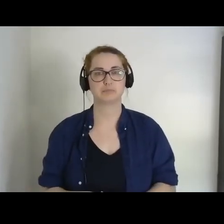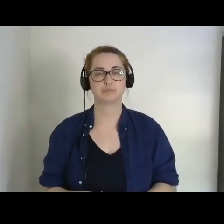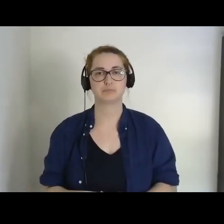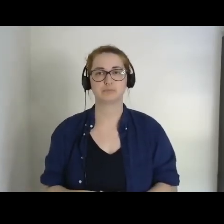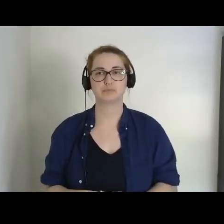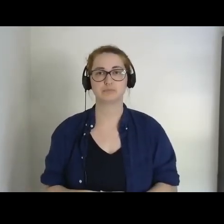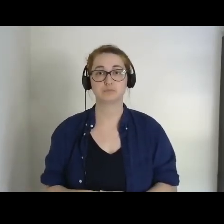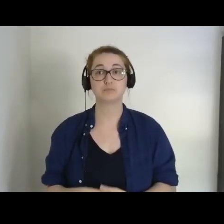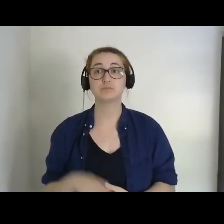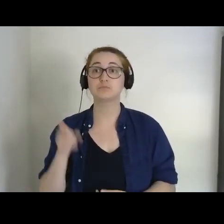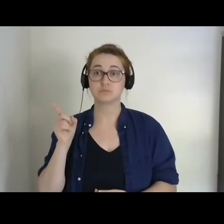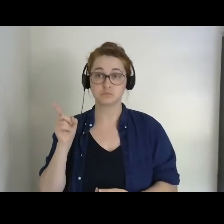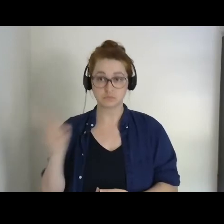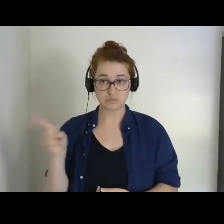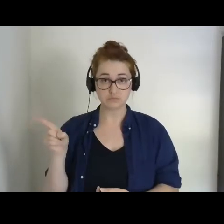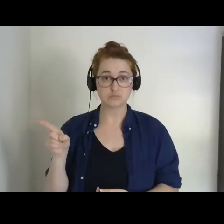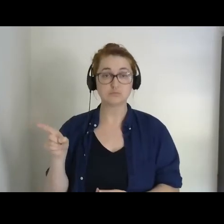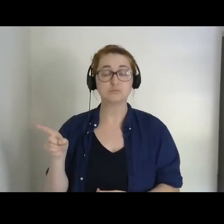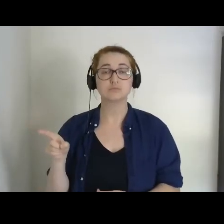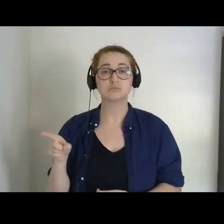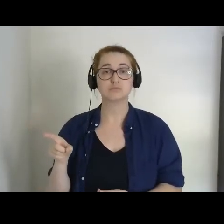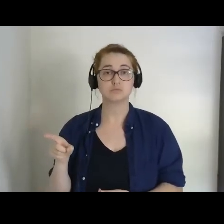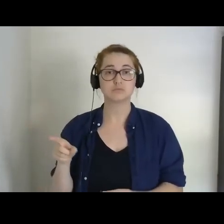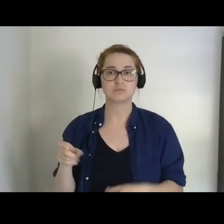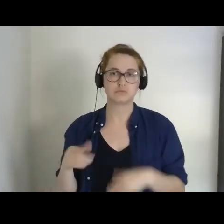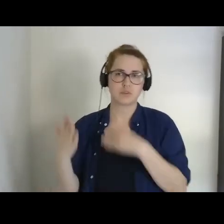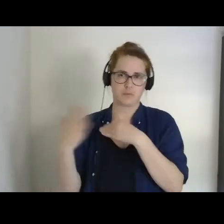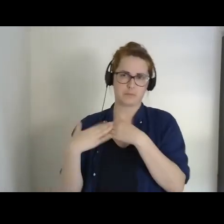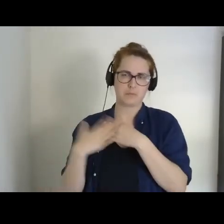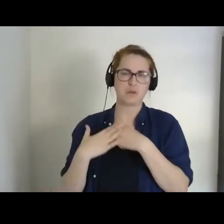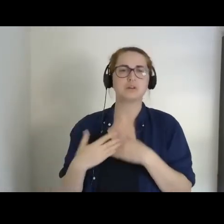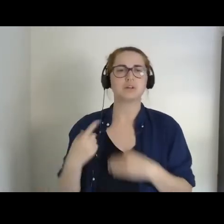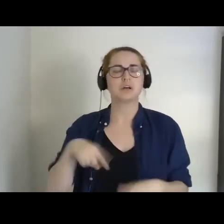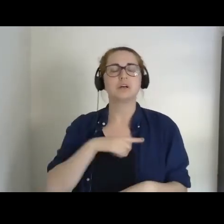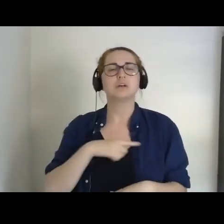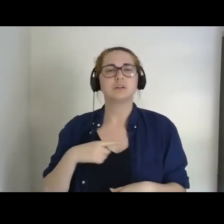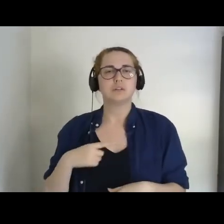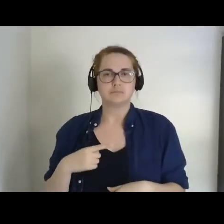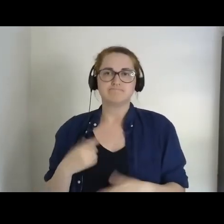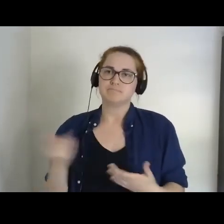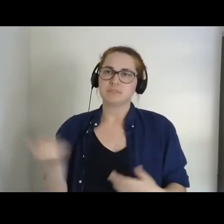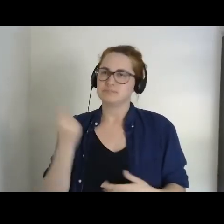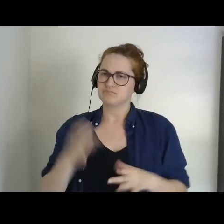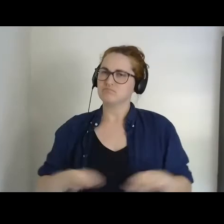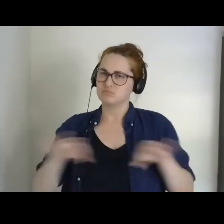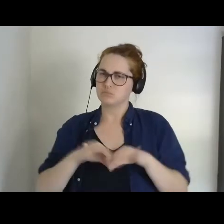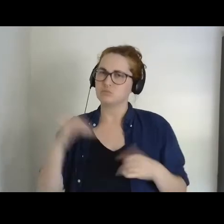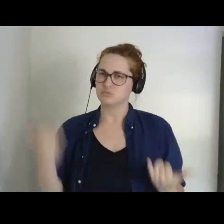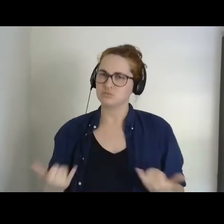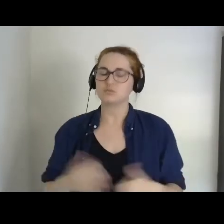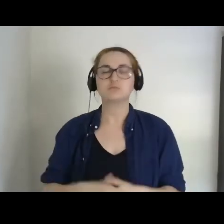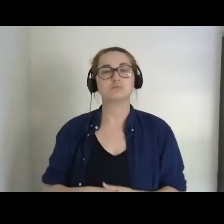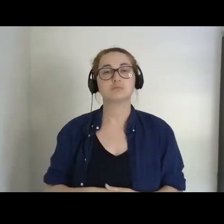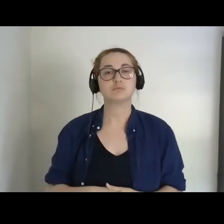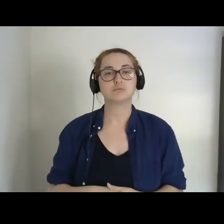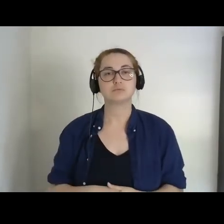And I share this slide to remind us of something else that's quite central to our discussion and hopefully to questions today, which